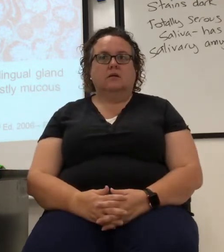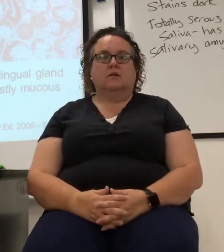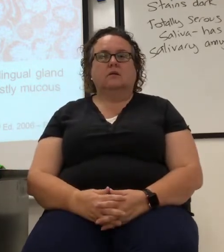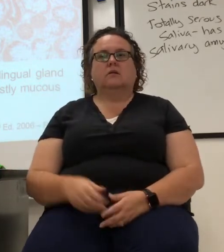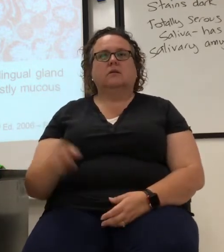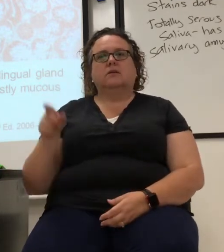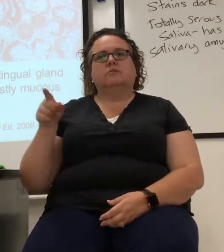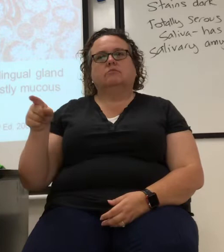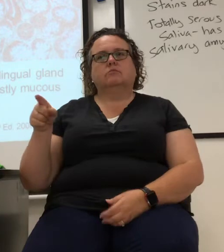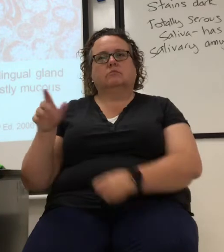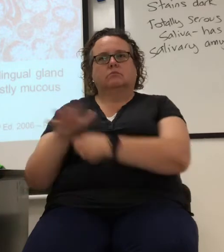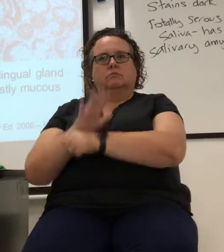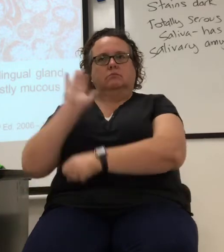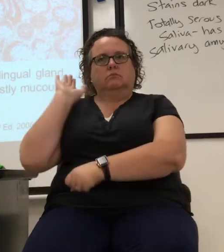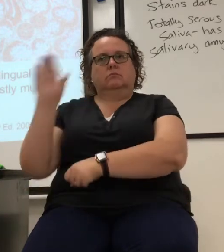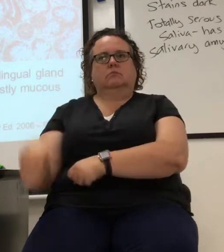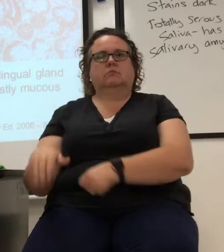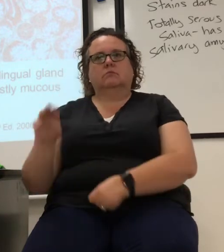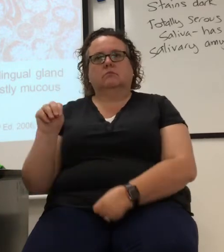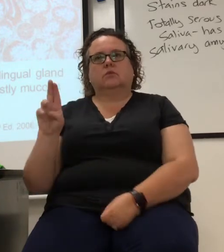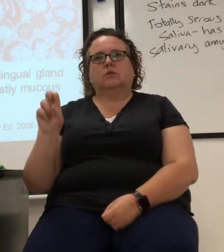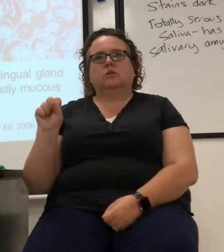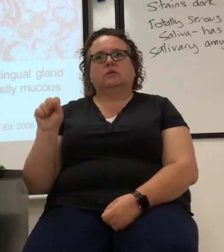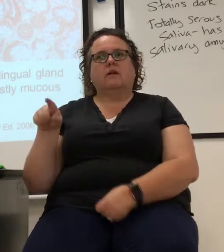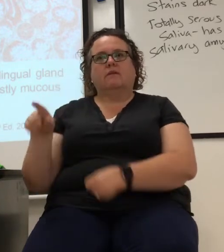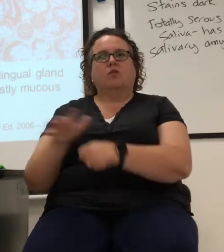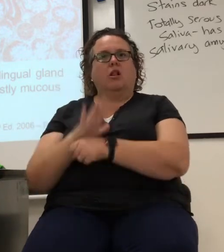they're just totally mucus.